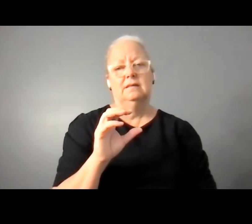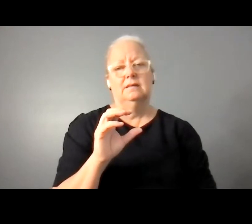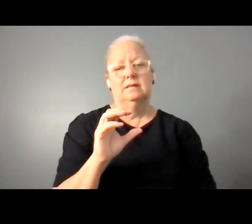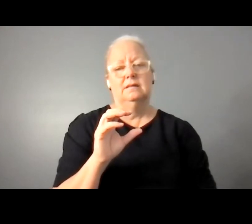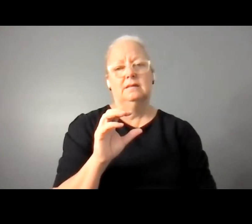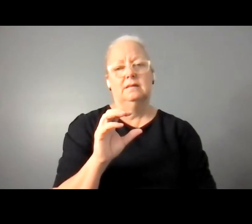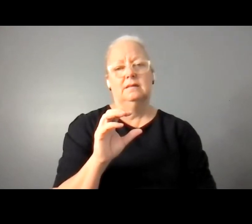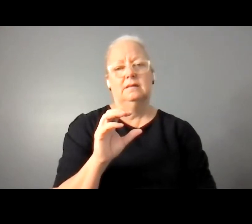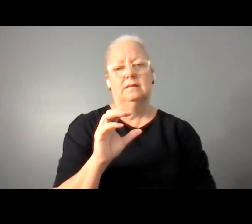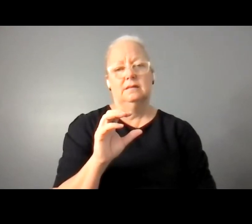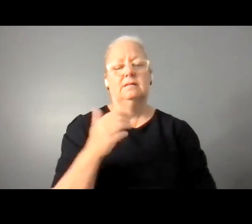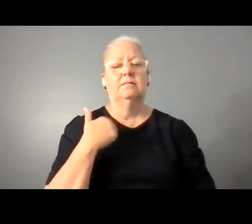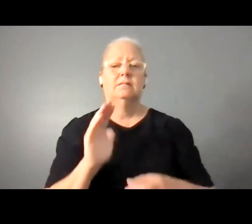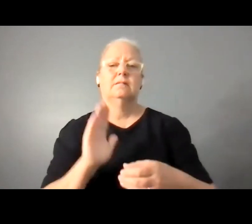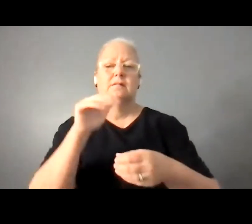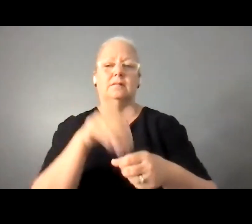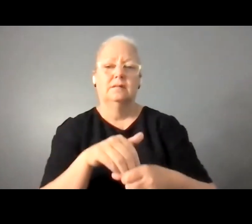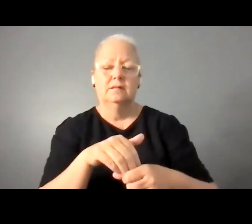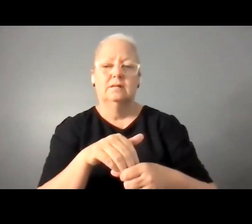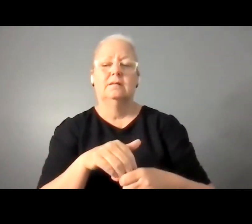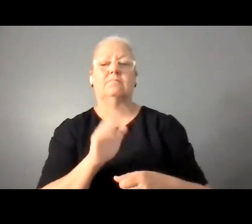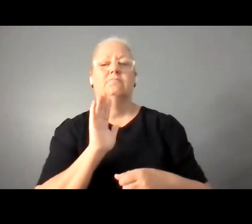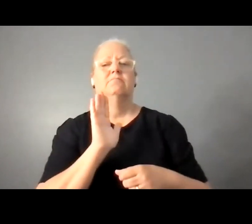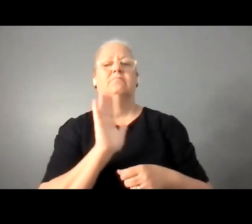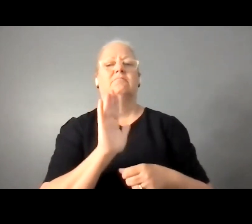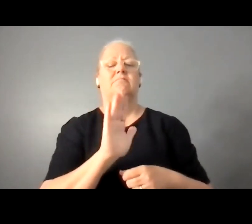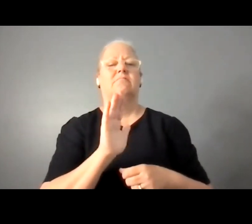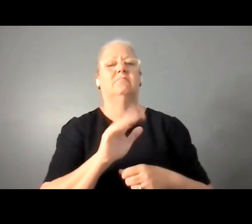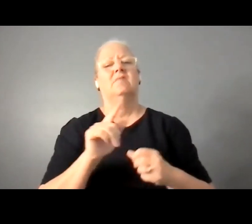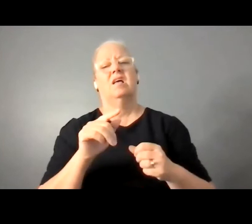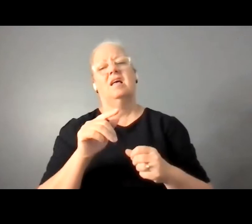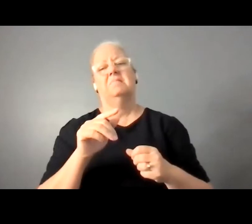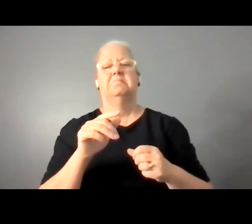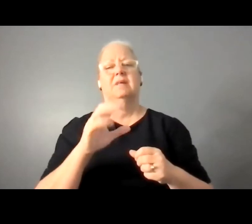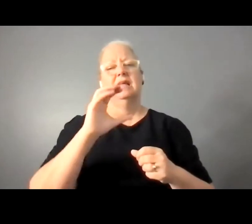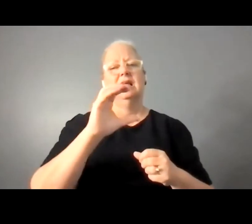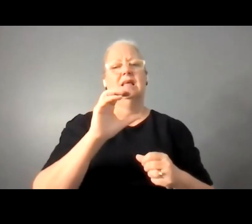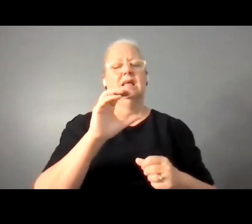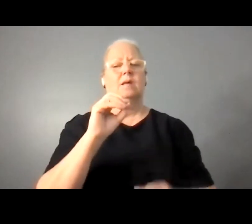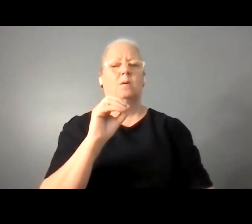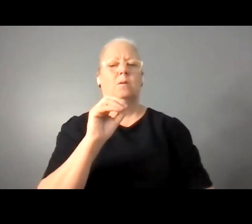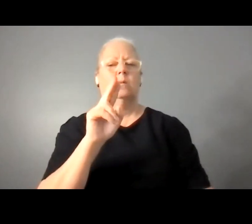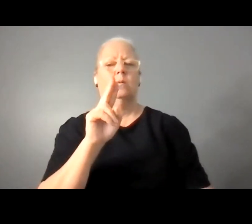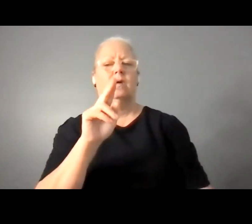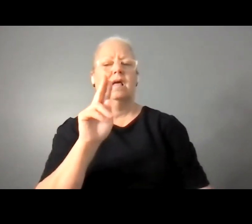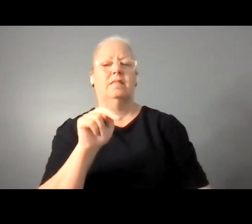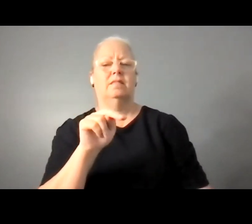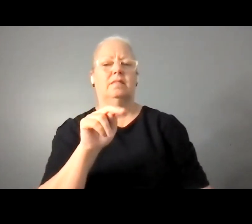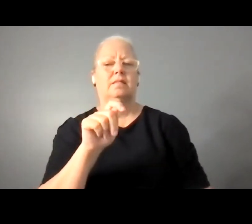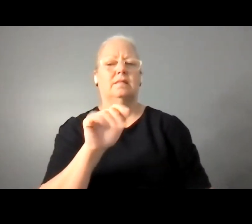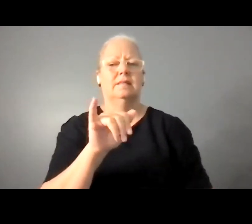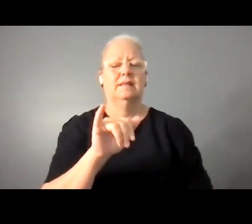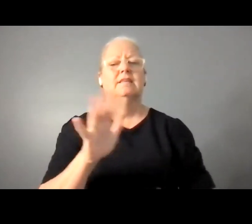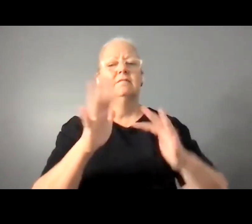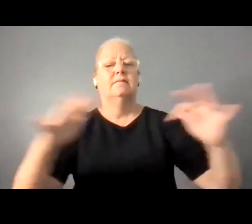in member of county assembly. Some of our past people in our community, because now they